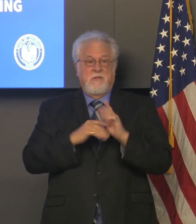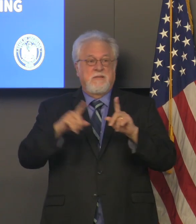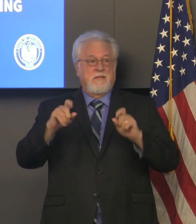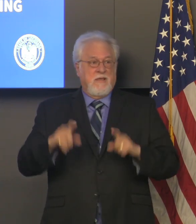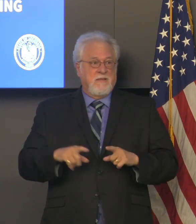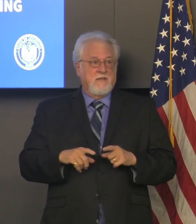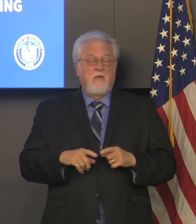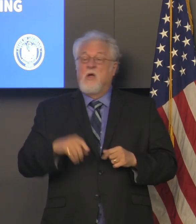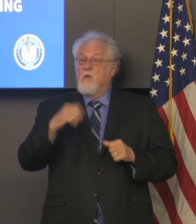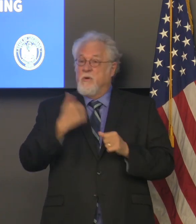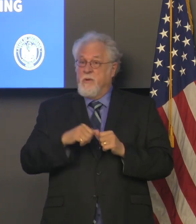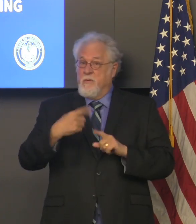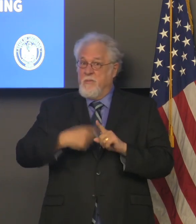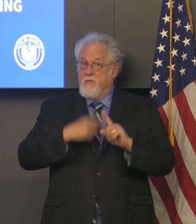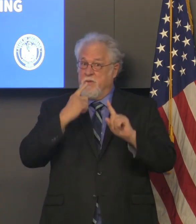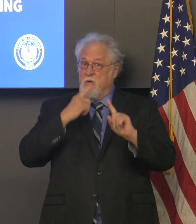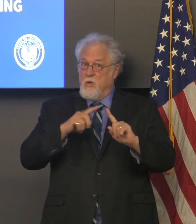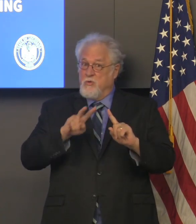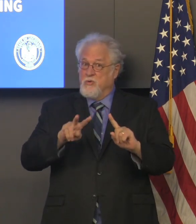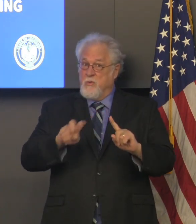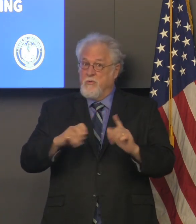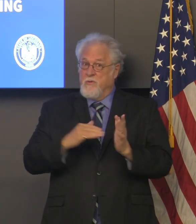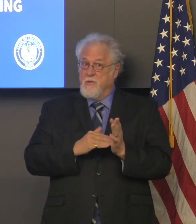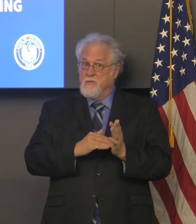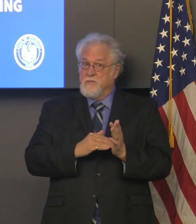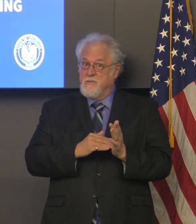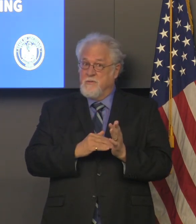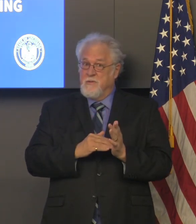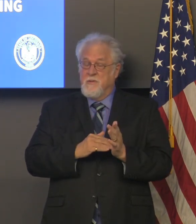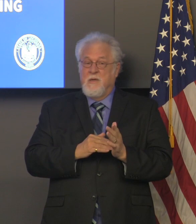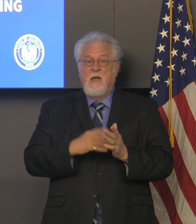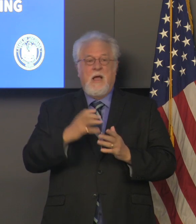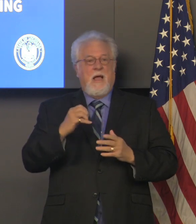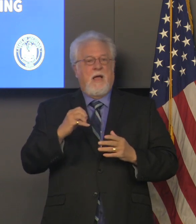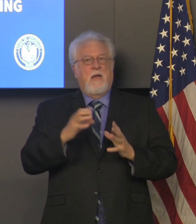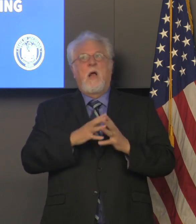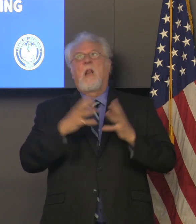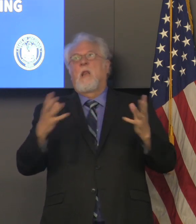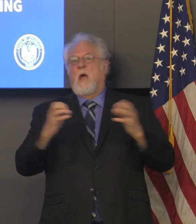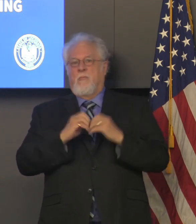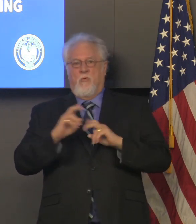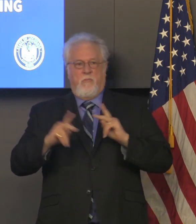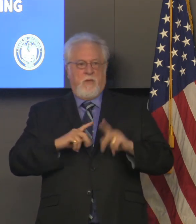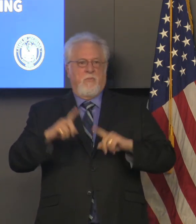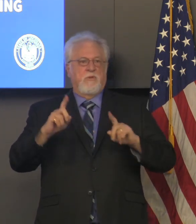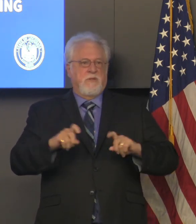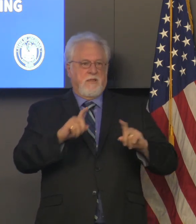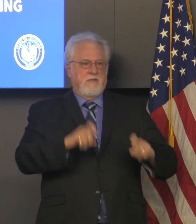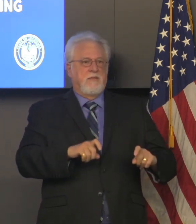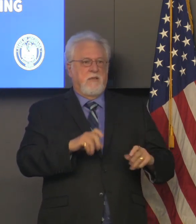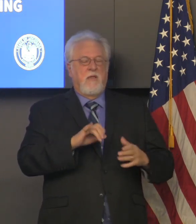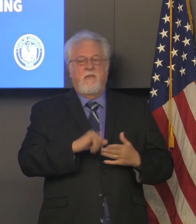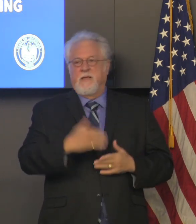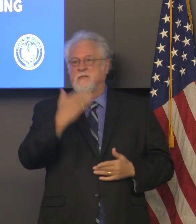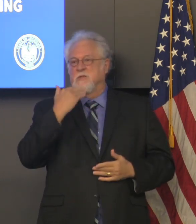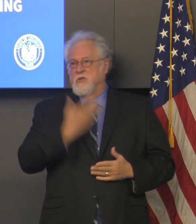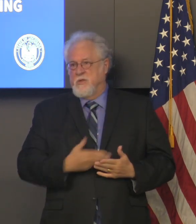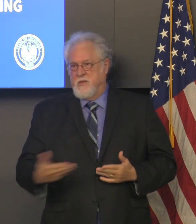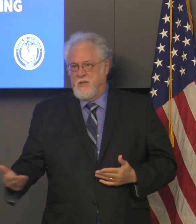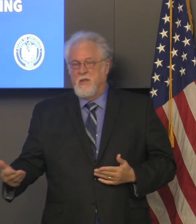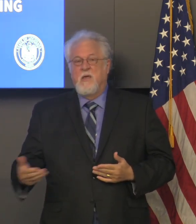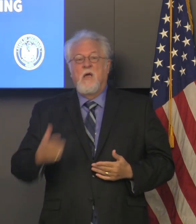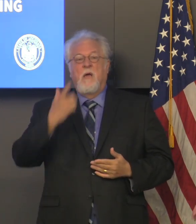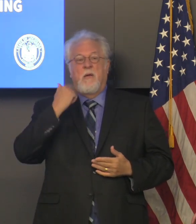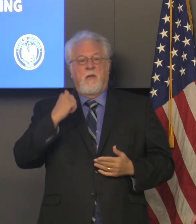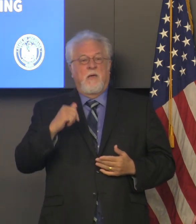tests. Remember, the monthly goal is 200,000. And so a lot more people have been tested. That certainly is a good thing,